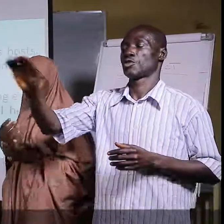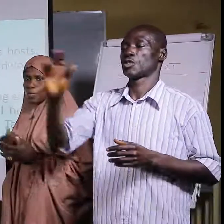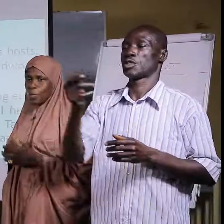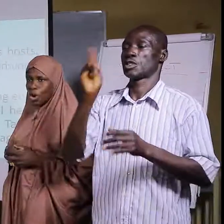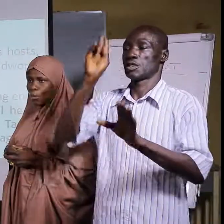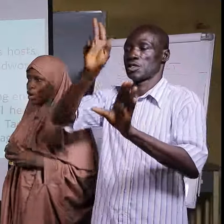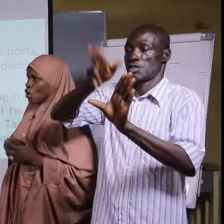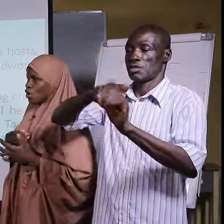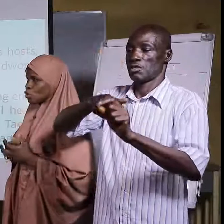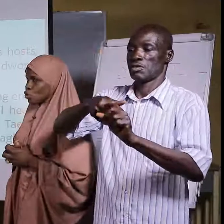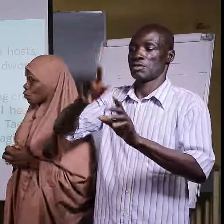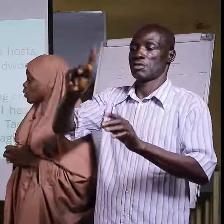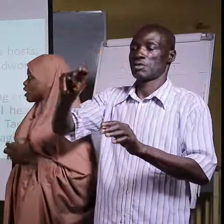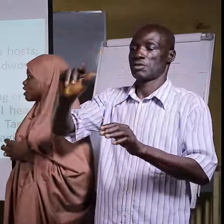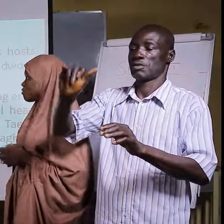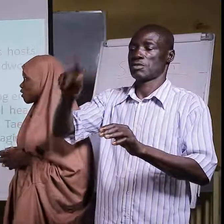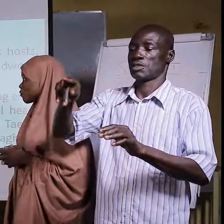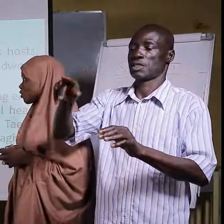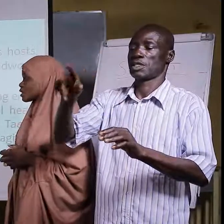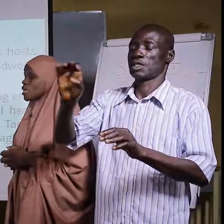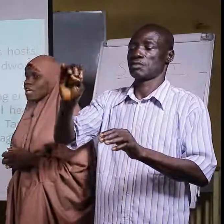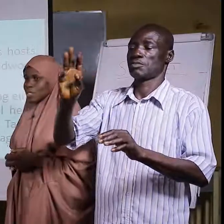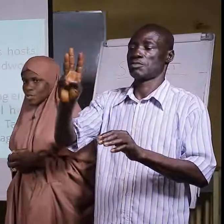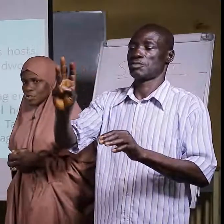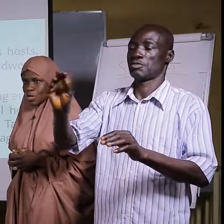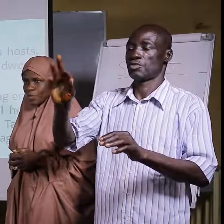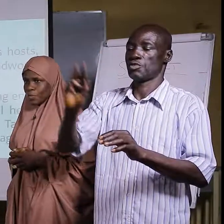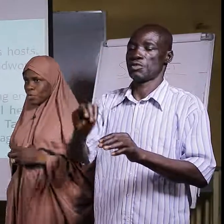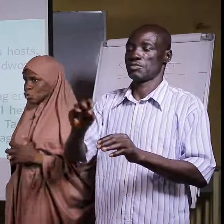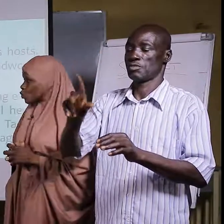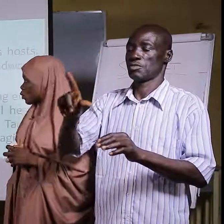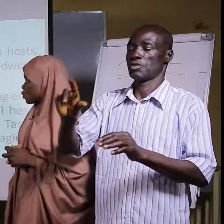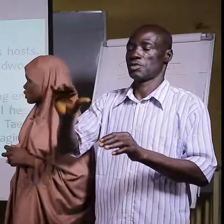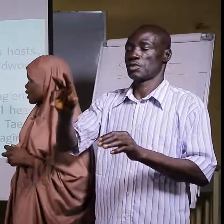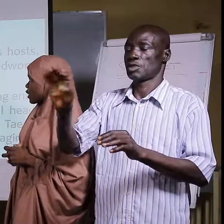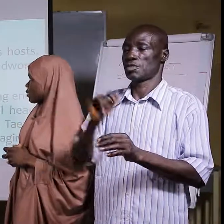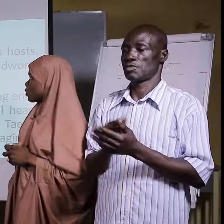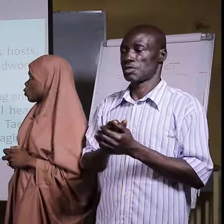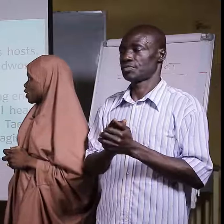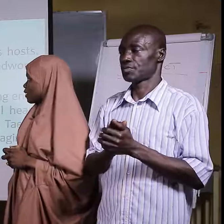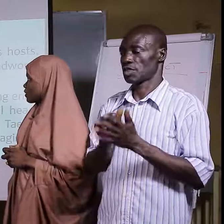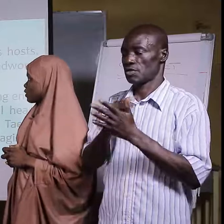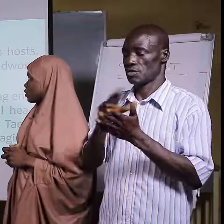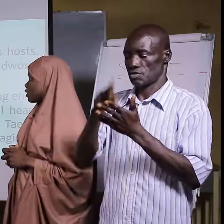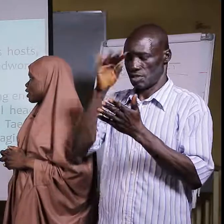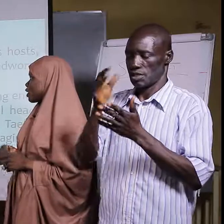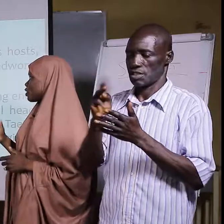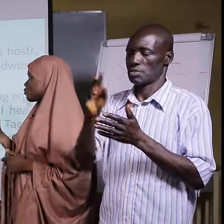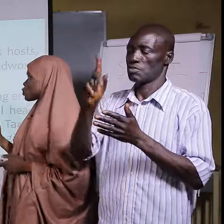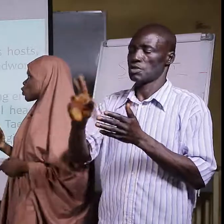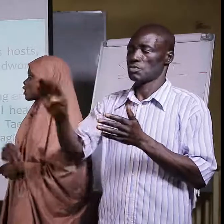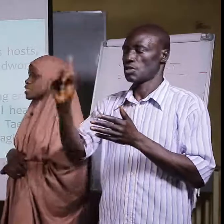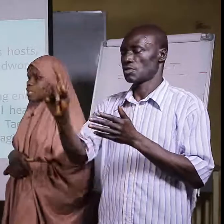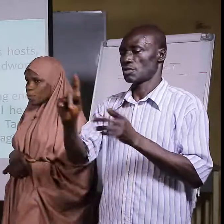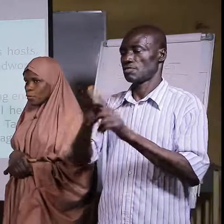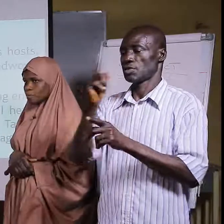include tapeworm, roundworm, liver flock, etc., which we are going to take them one after the other. The